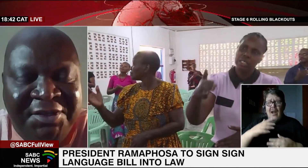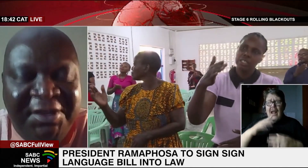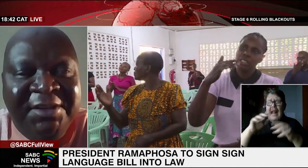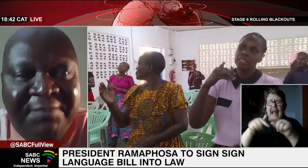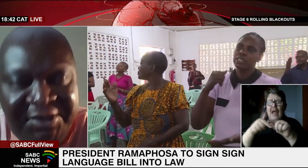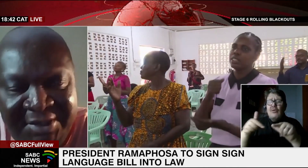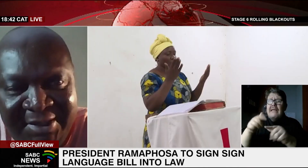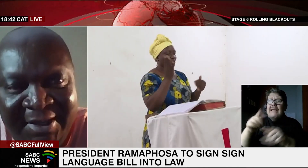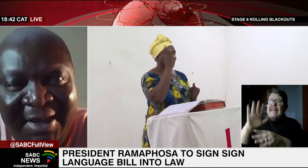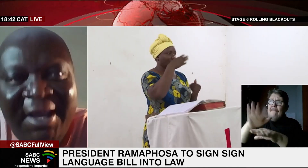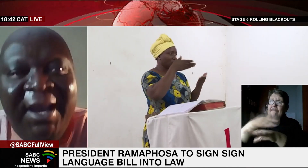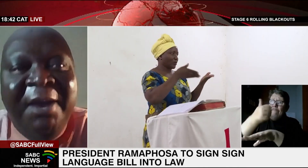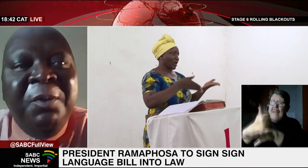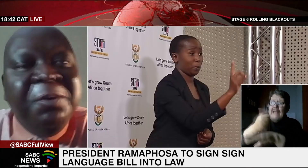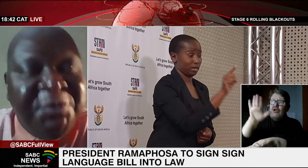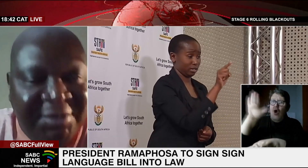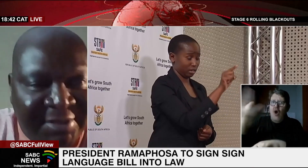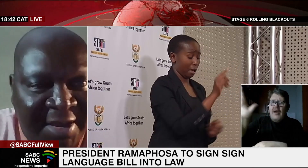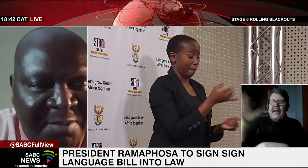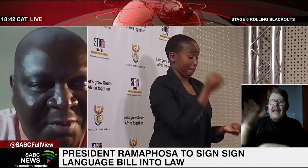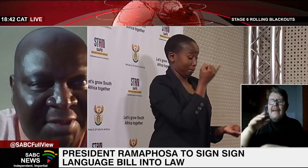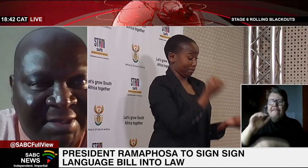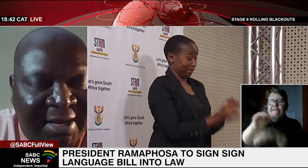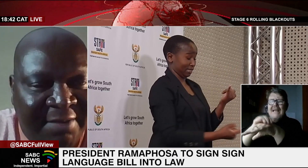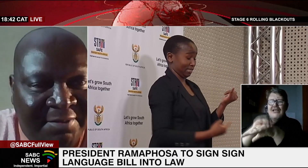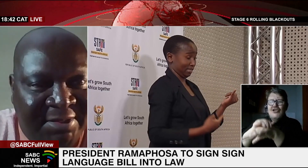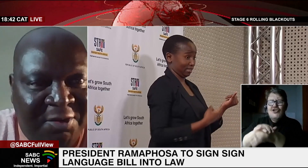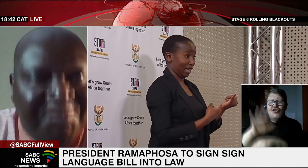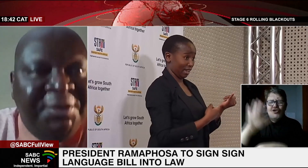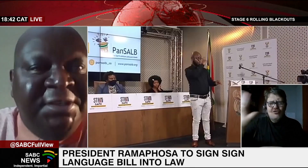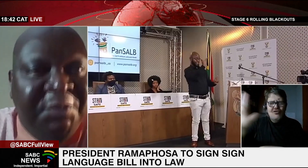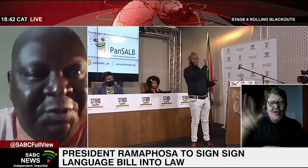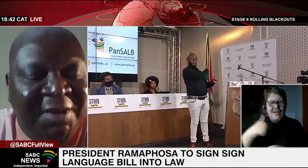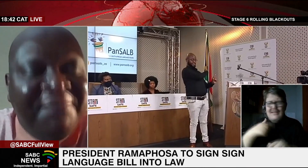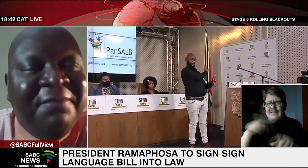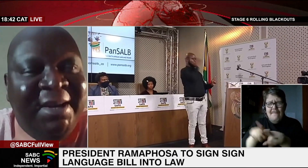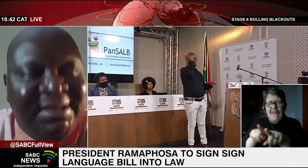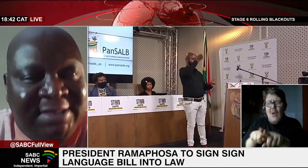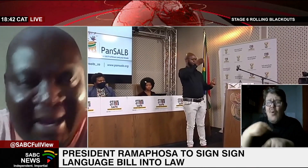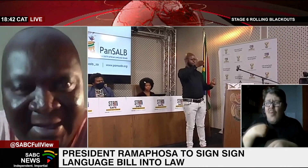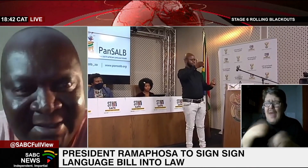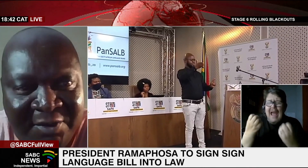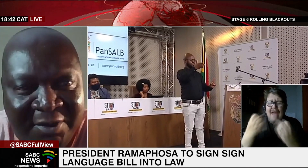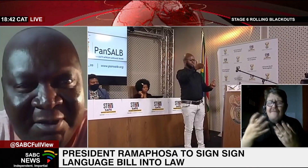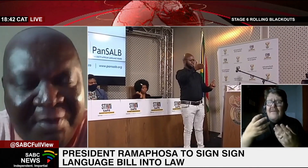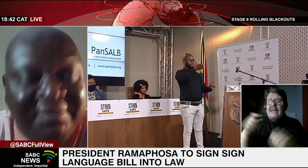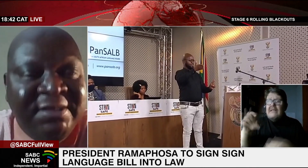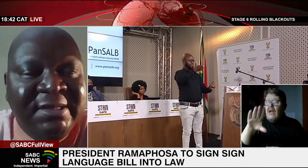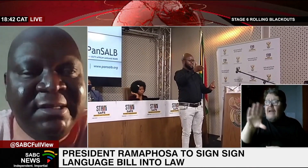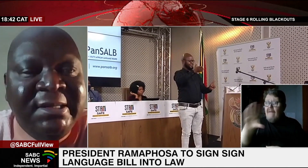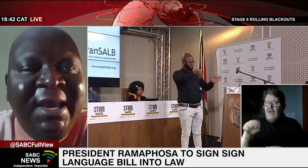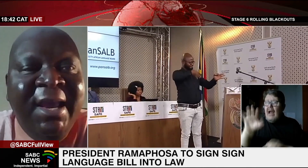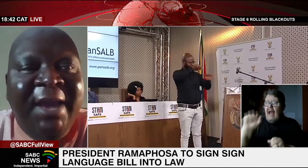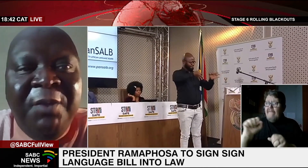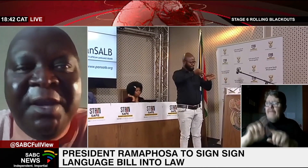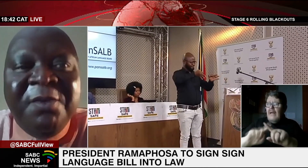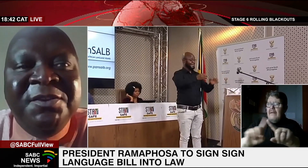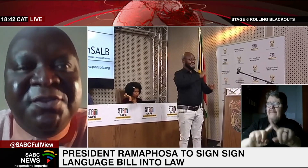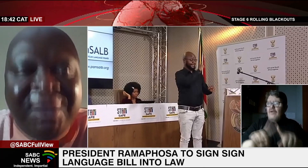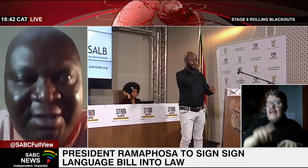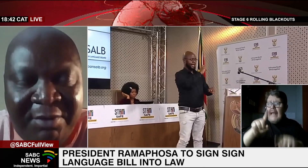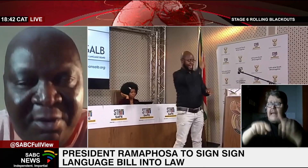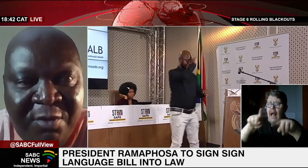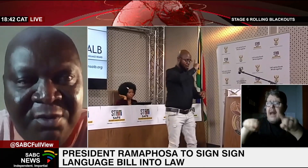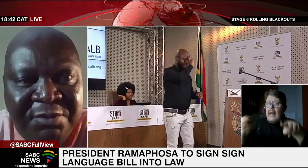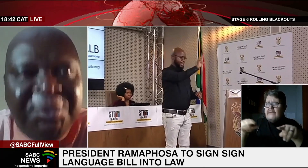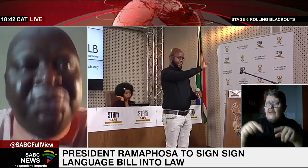British English version. We will do the same with the sign language community. We do have various dialects in all the provinces, and we can construct